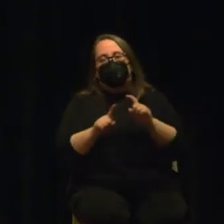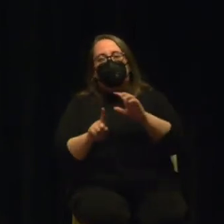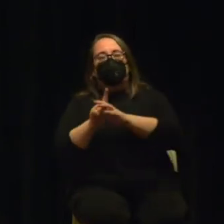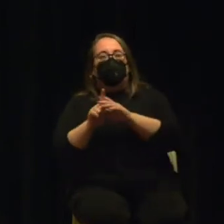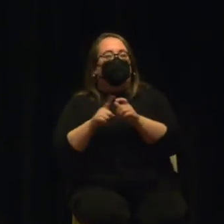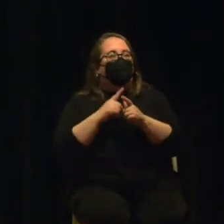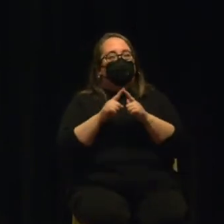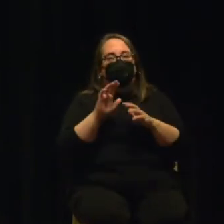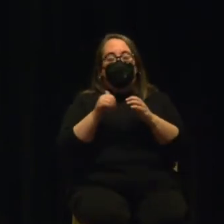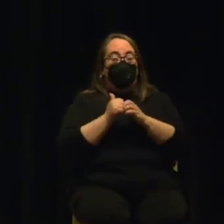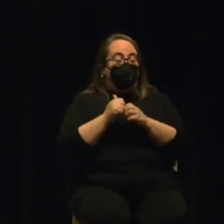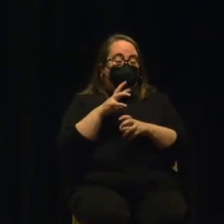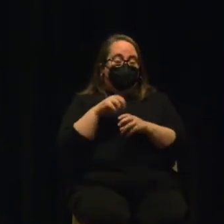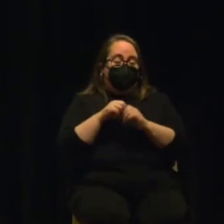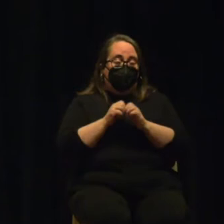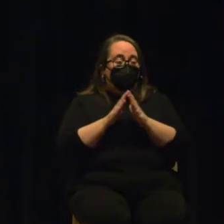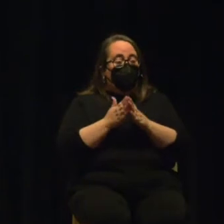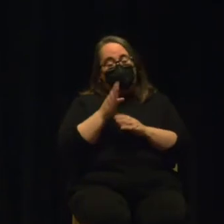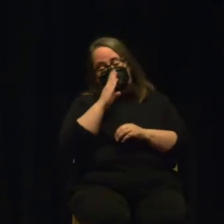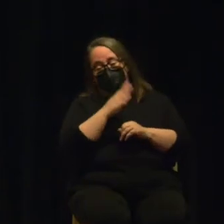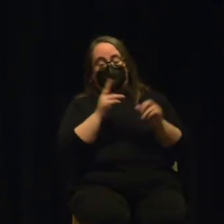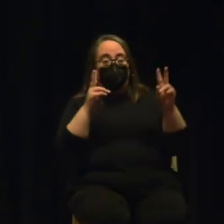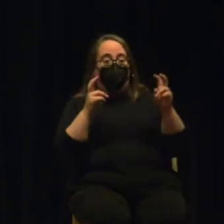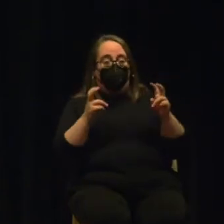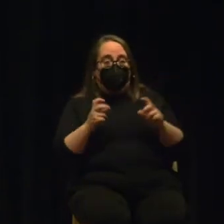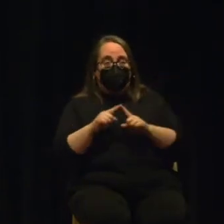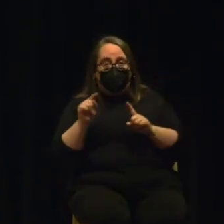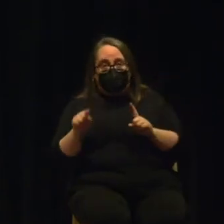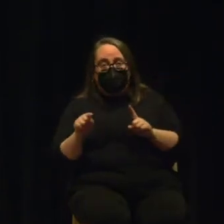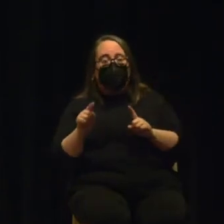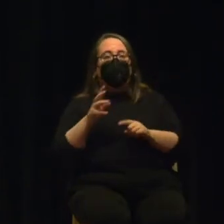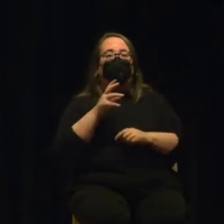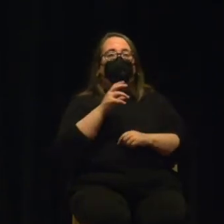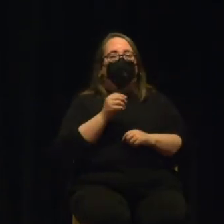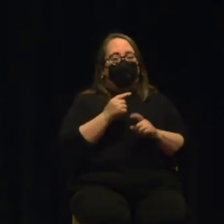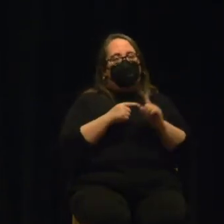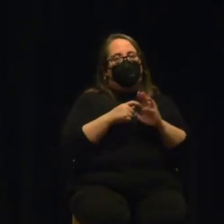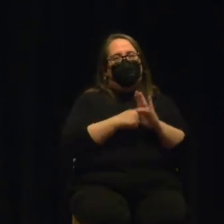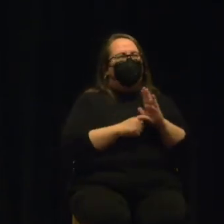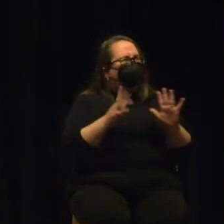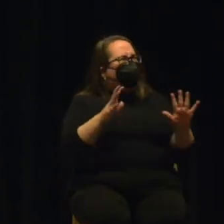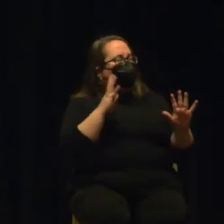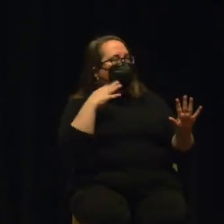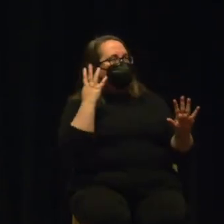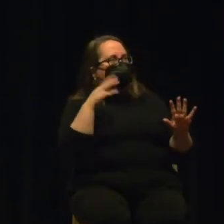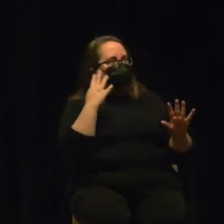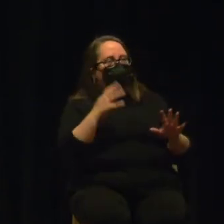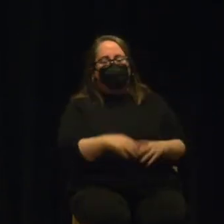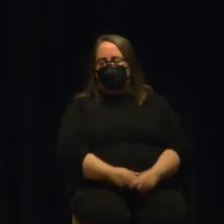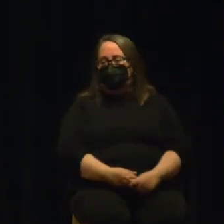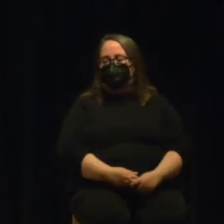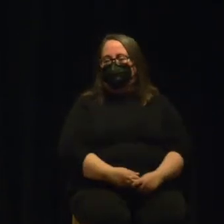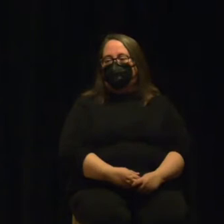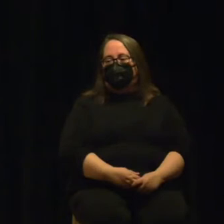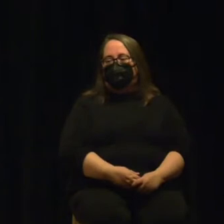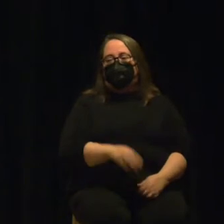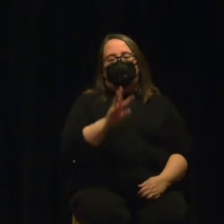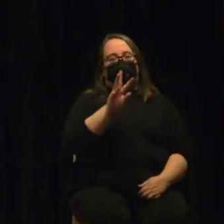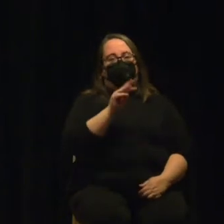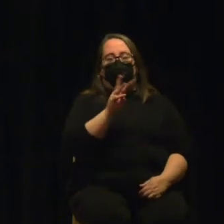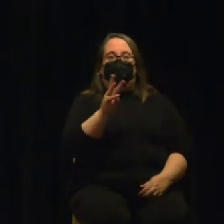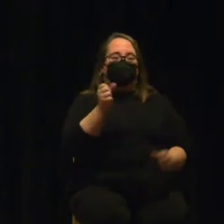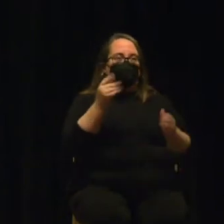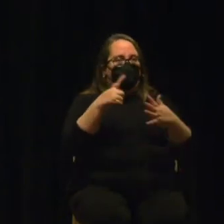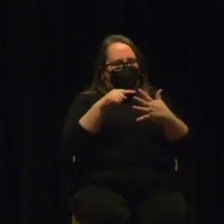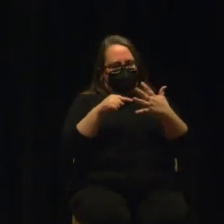the stuff that's in the book are direct quotes from him. And from his articles. So crazy. But, you know, but like Call of the Wild, those kind of stories about, you